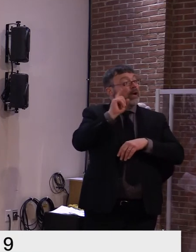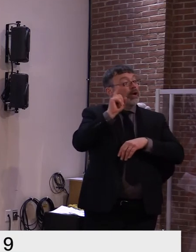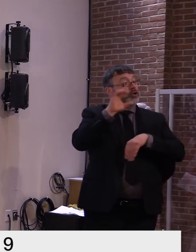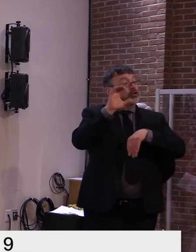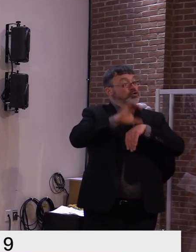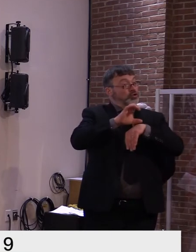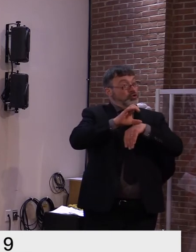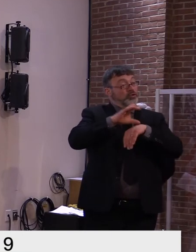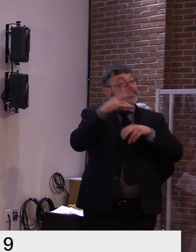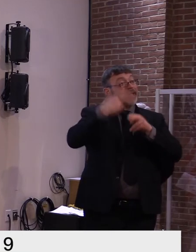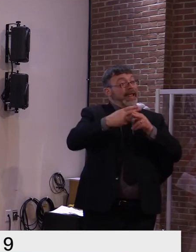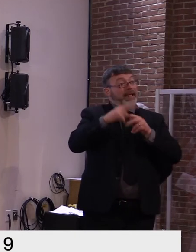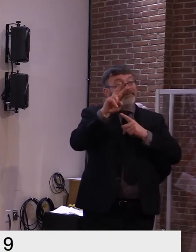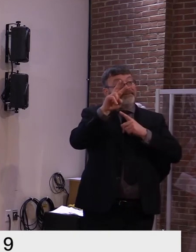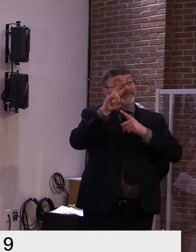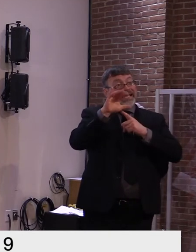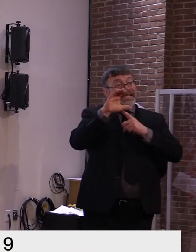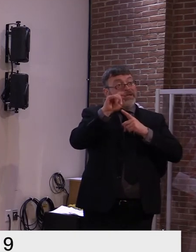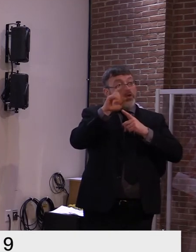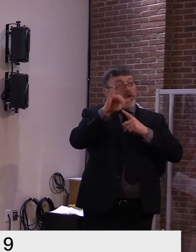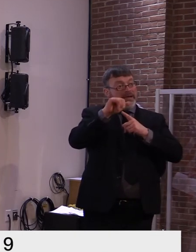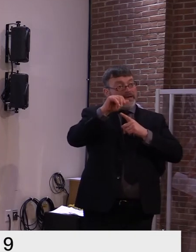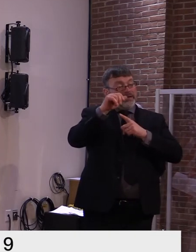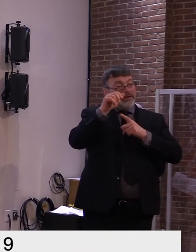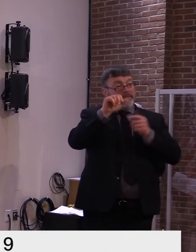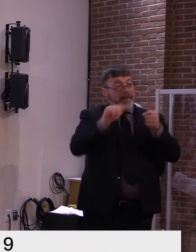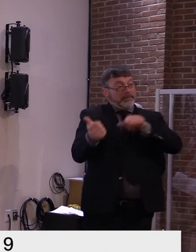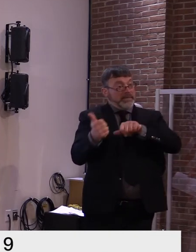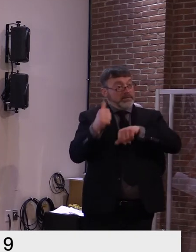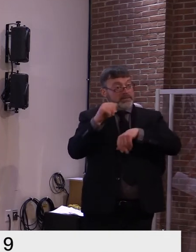requirements exceeded for that gathering, do you know?